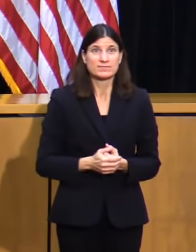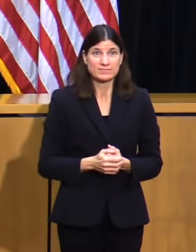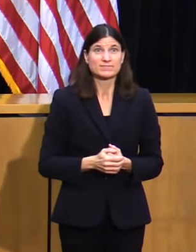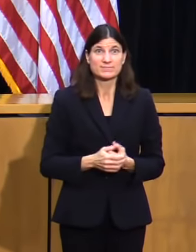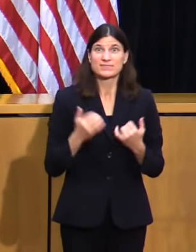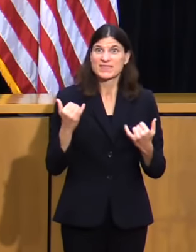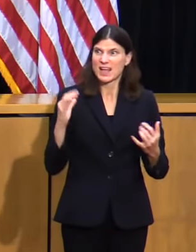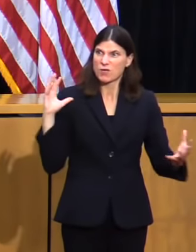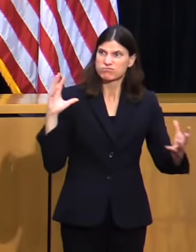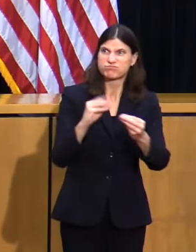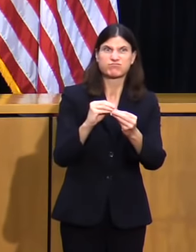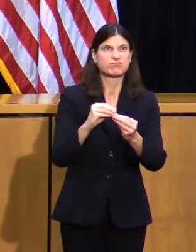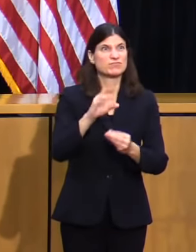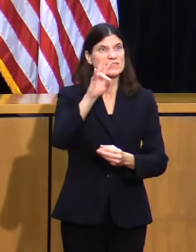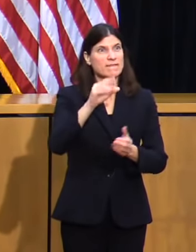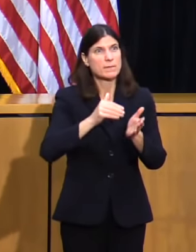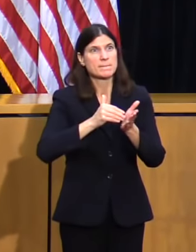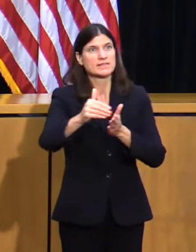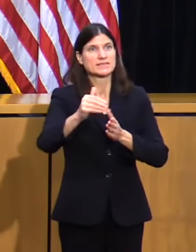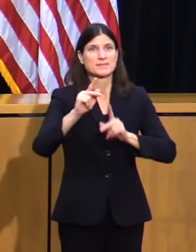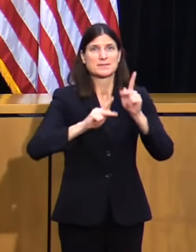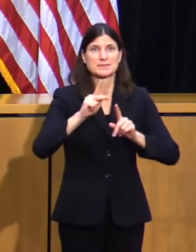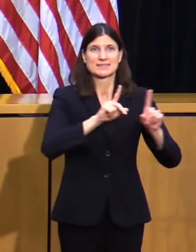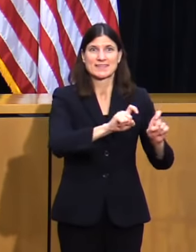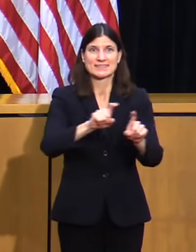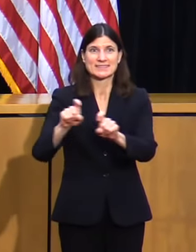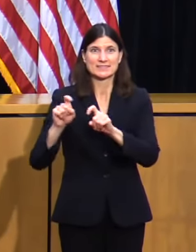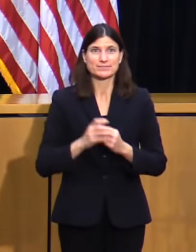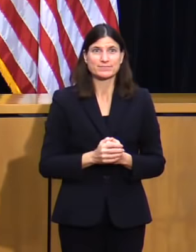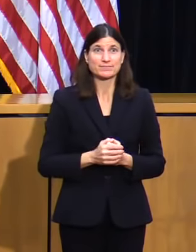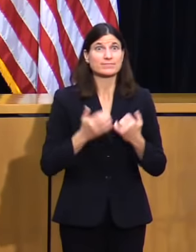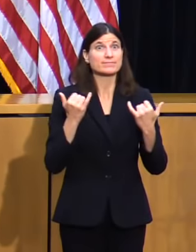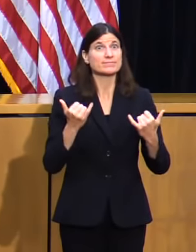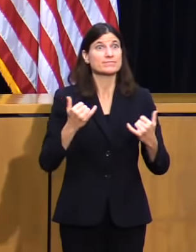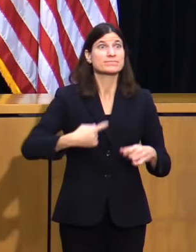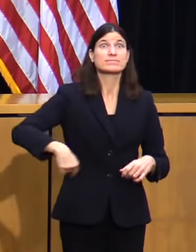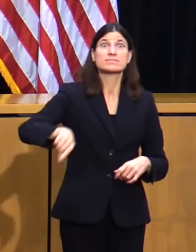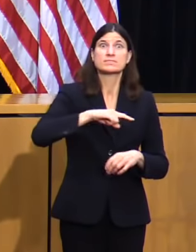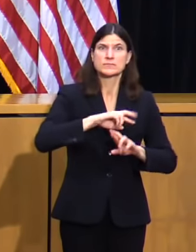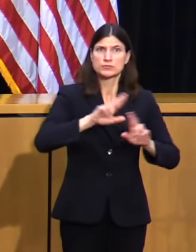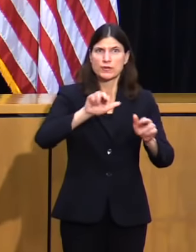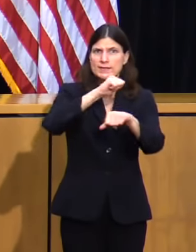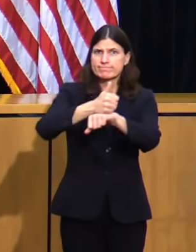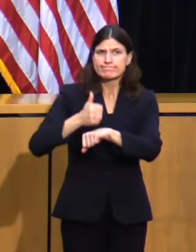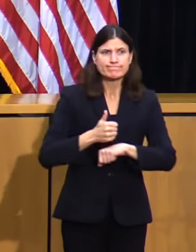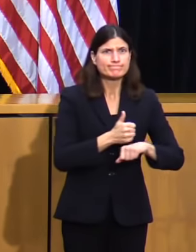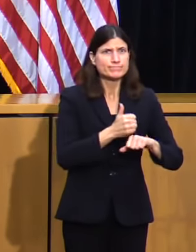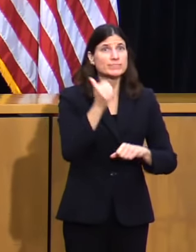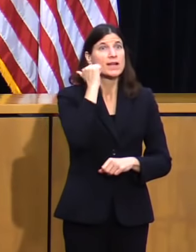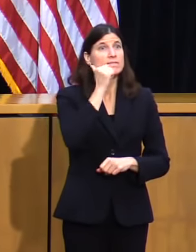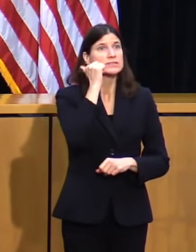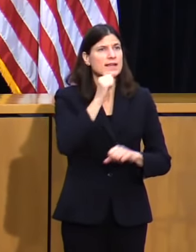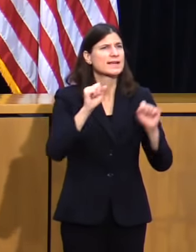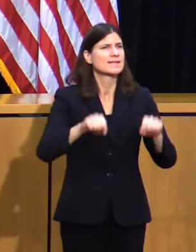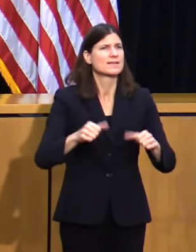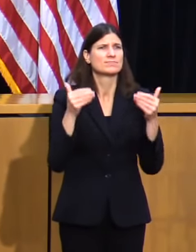least 100,000 tests a day and have been floating around in that vicinity on a number of days in the last few weeks.